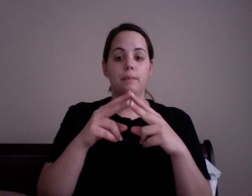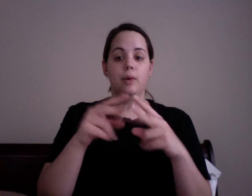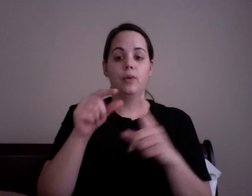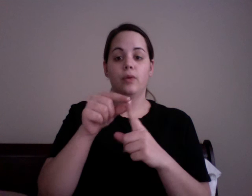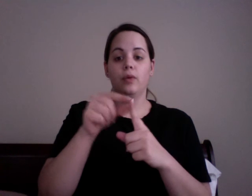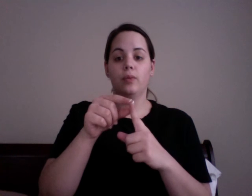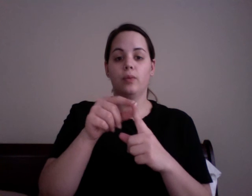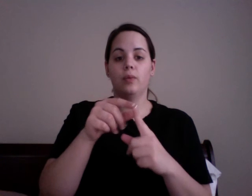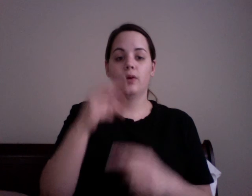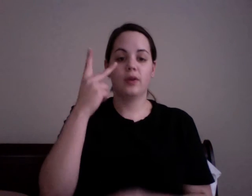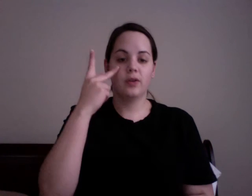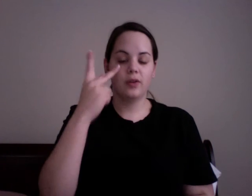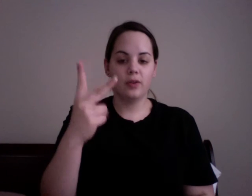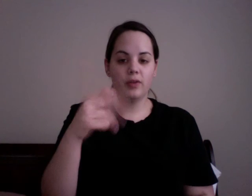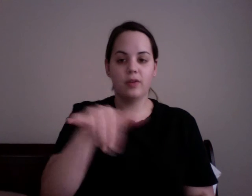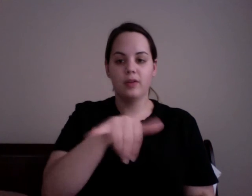Great. To whisper read.